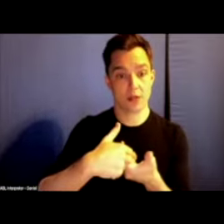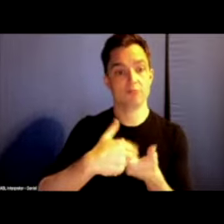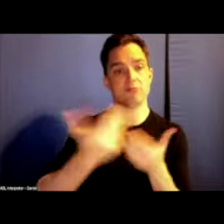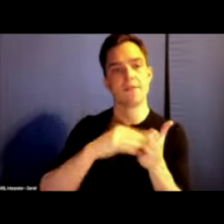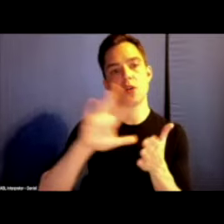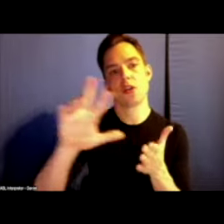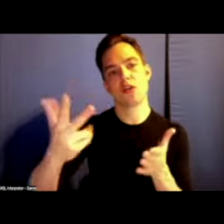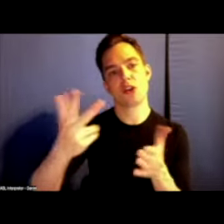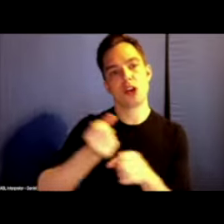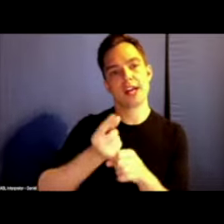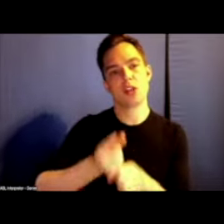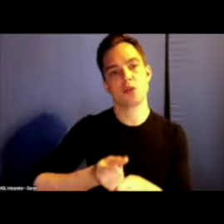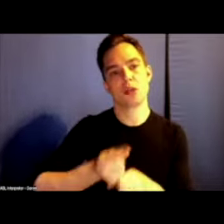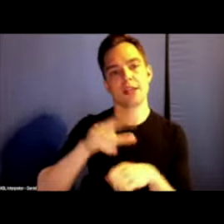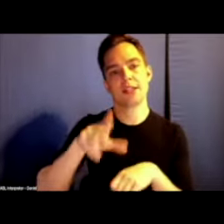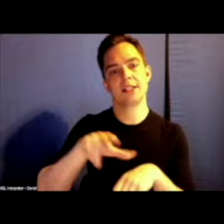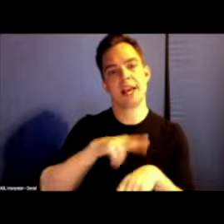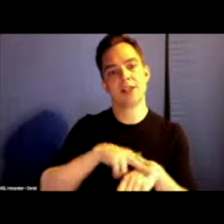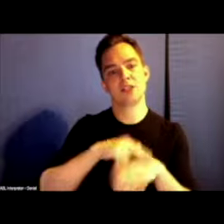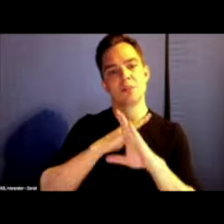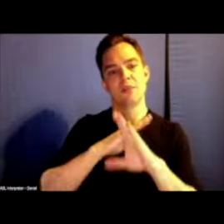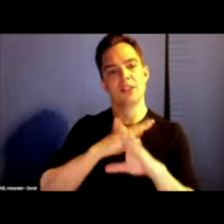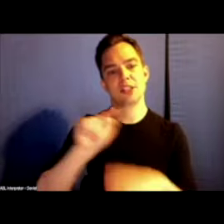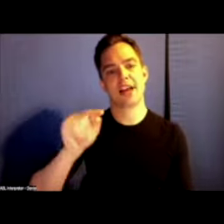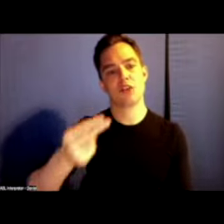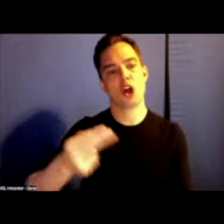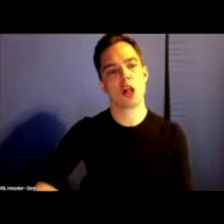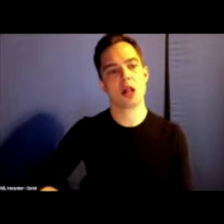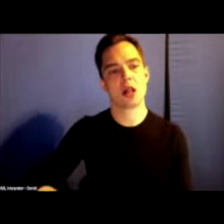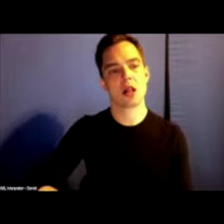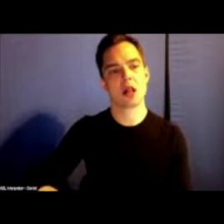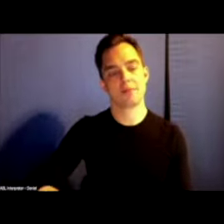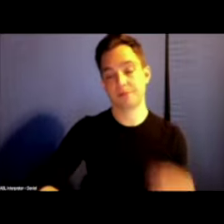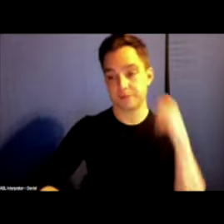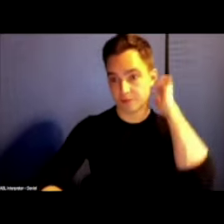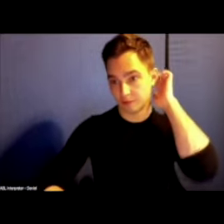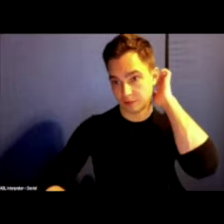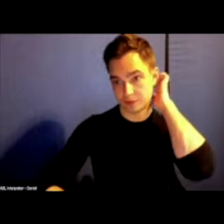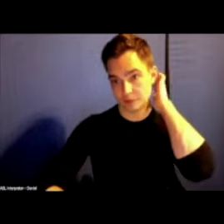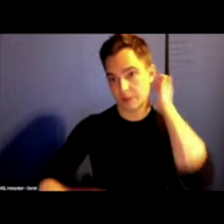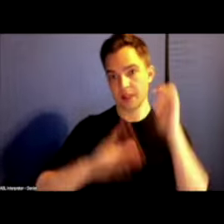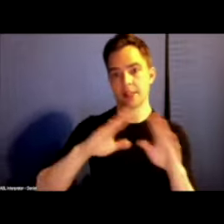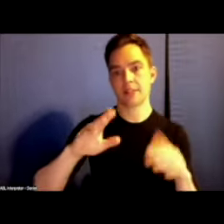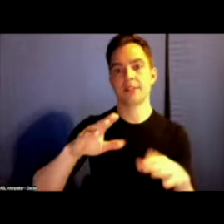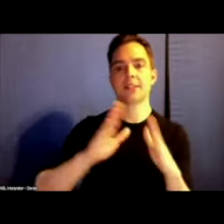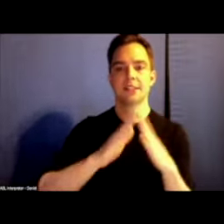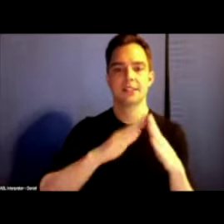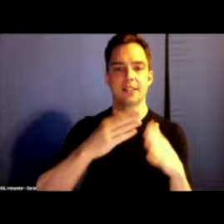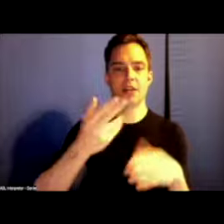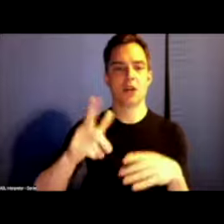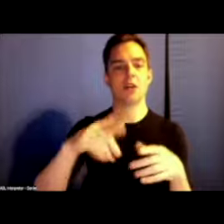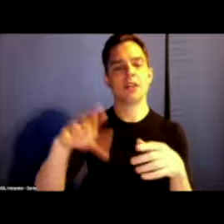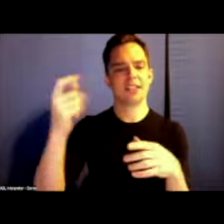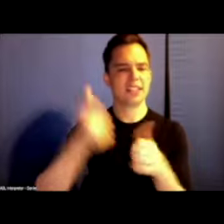third annual National Prevention Town Hall. Each year, we feature a different region in the United